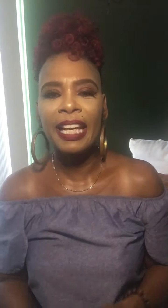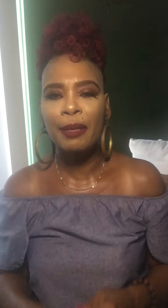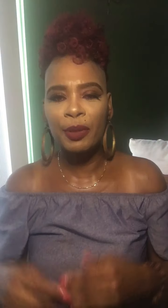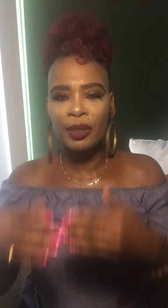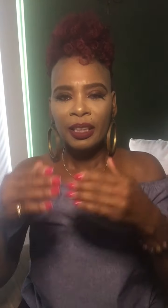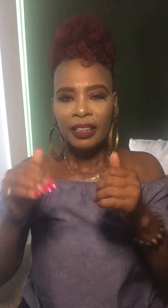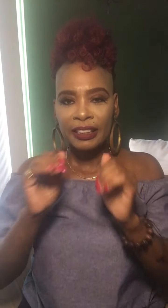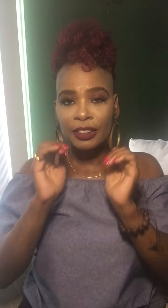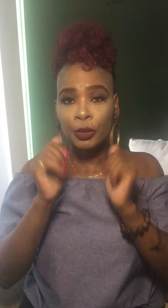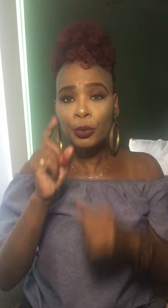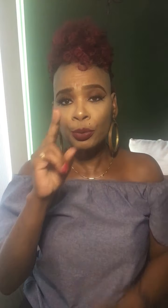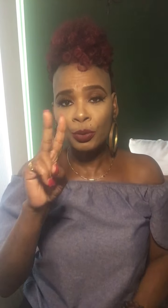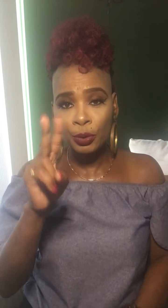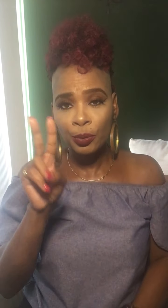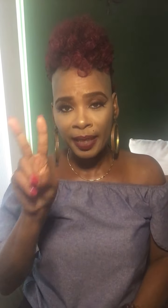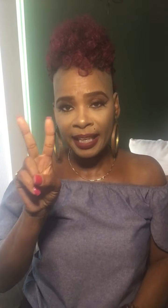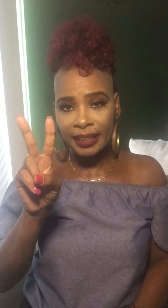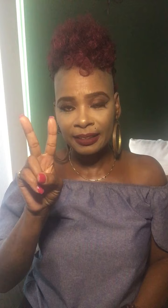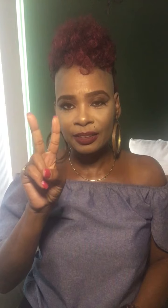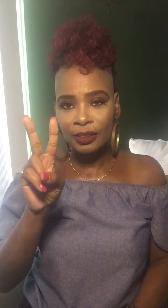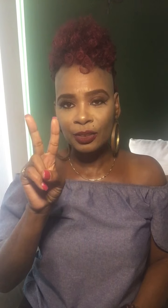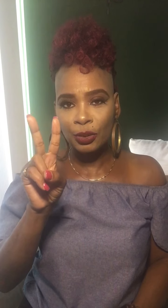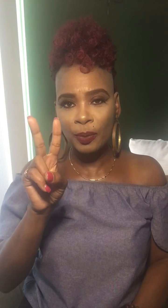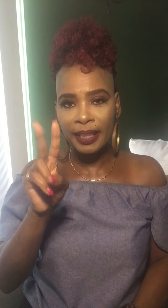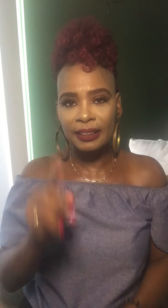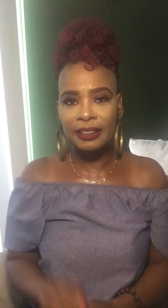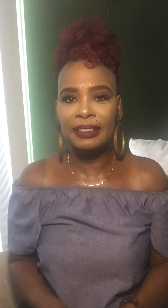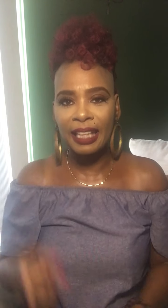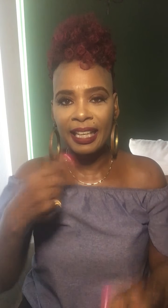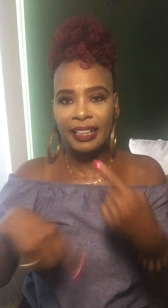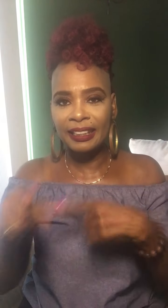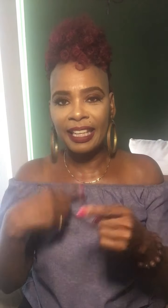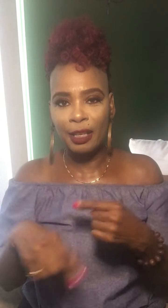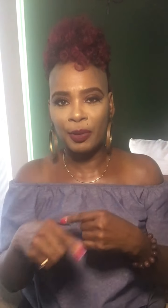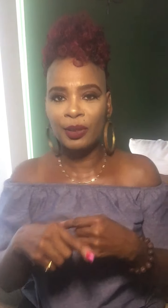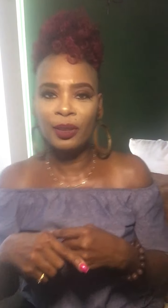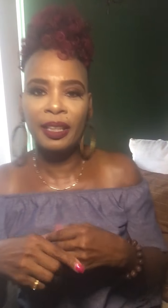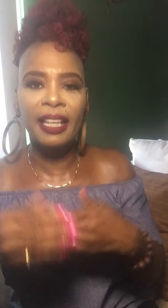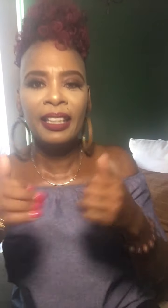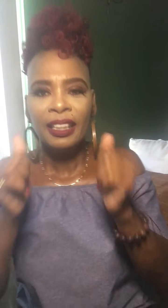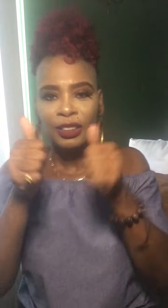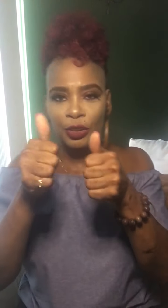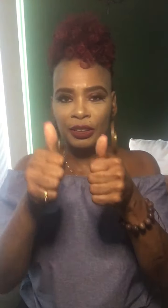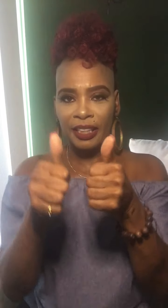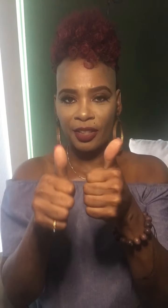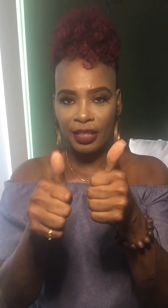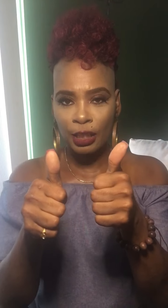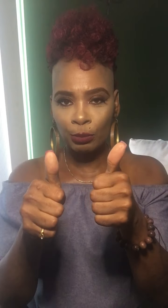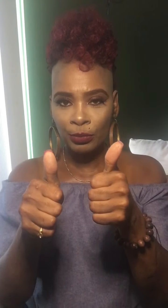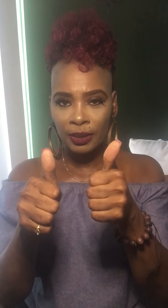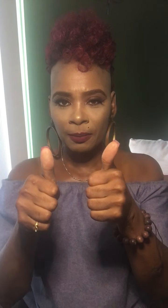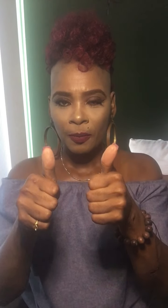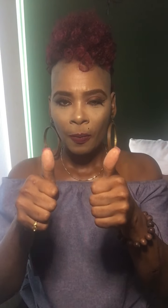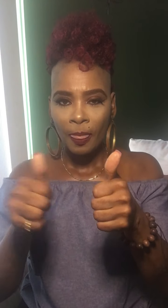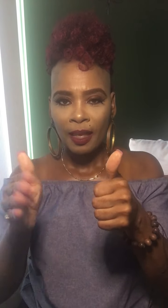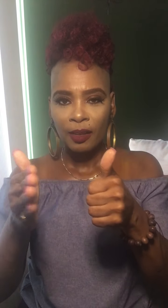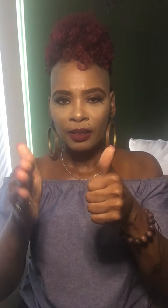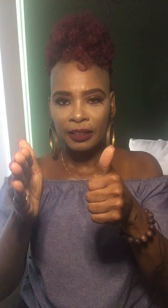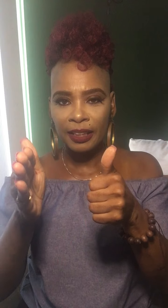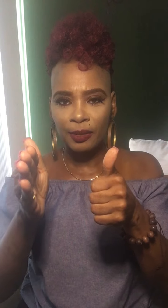neighbor. There's two ways to sign neighbor. Okay? So you take your thumbs, take your